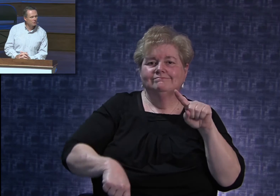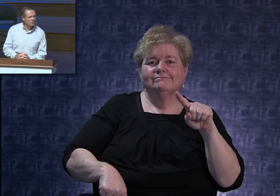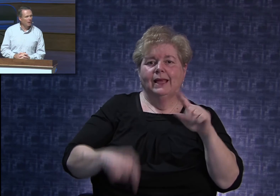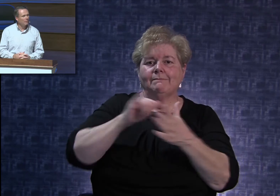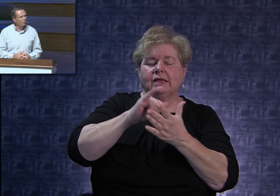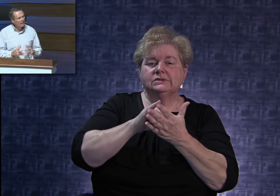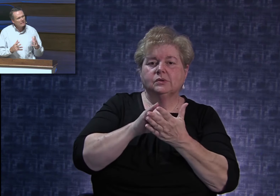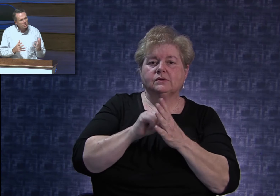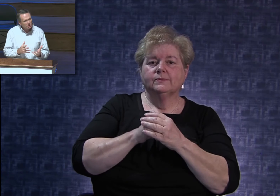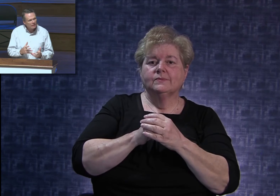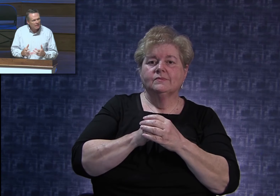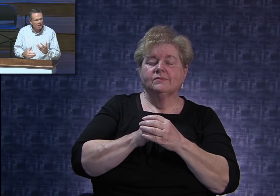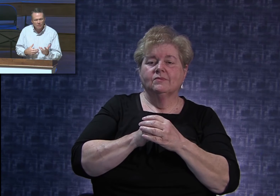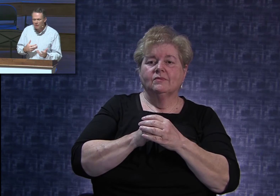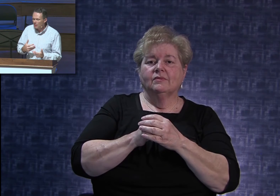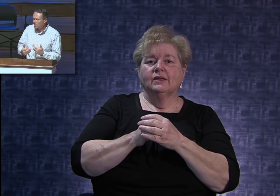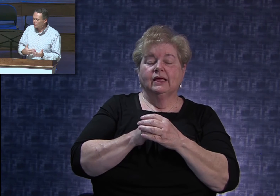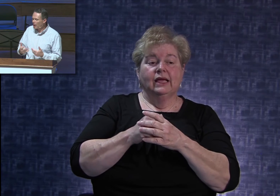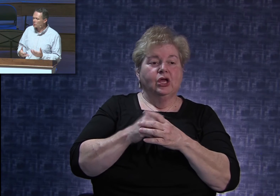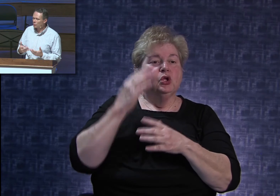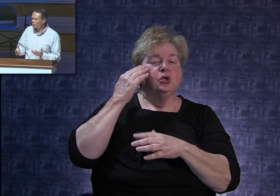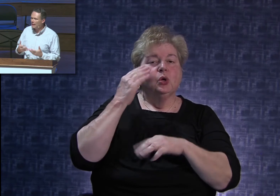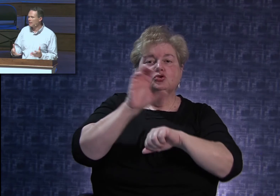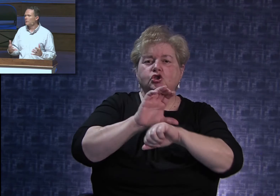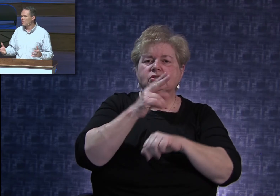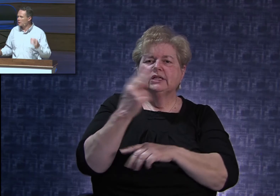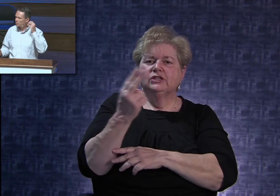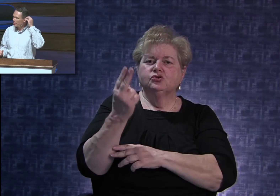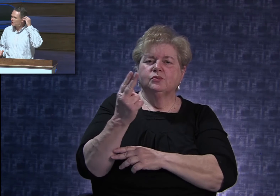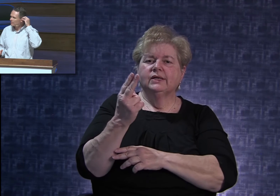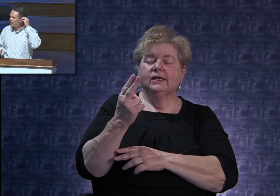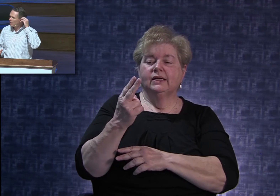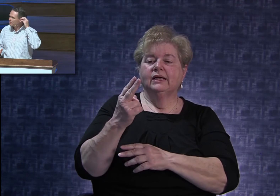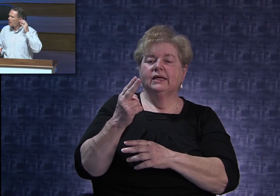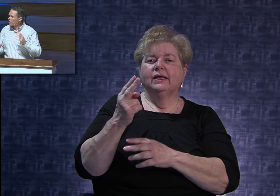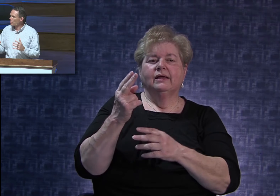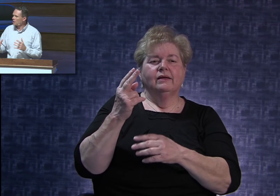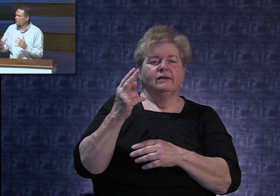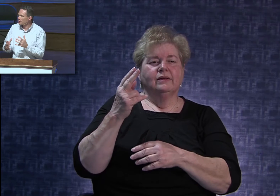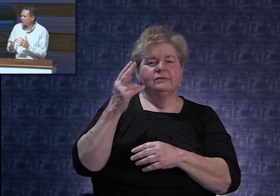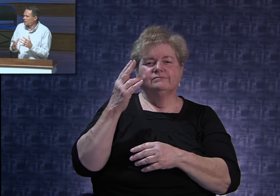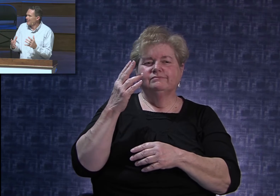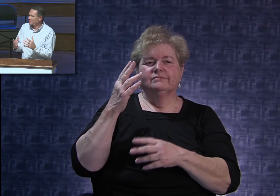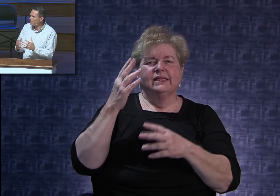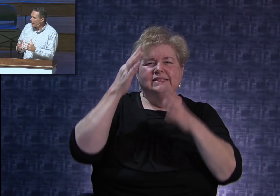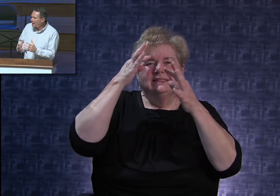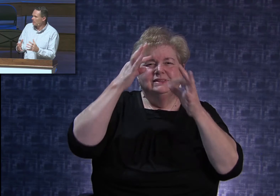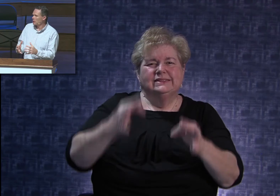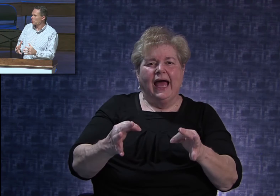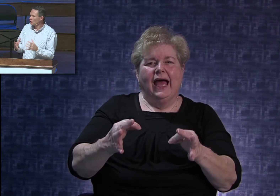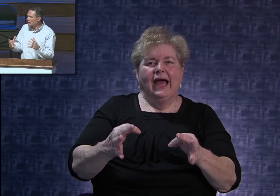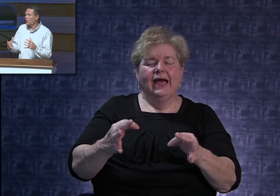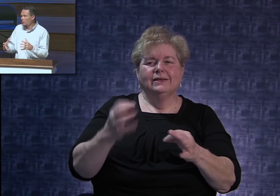been books of the Bible that initially, as the writers were writing under the inspiration of God, there was this